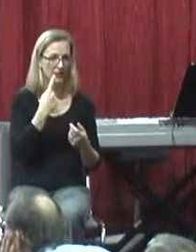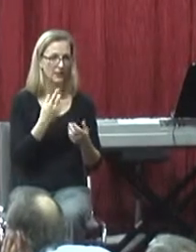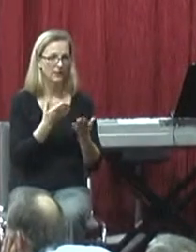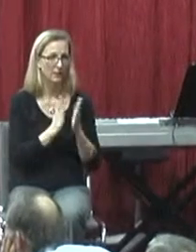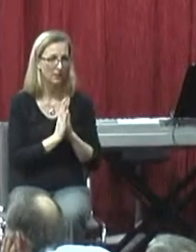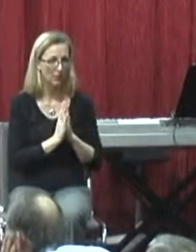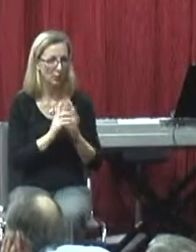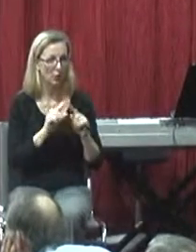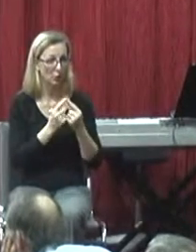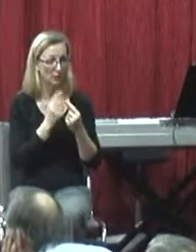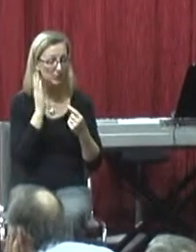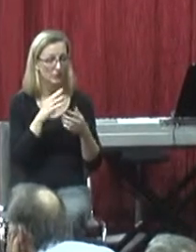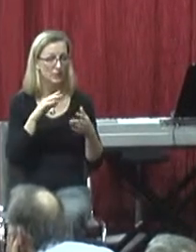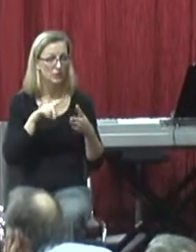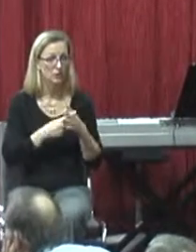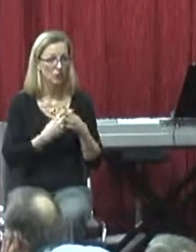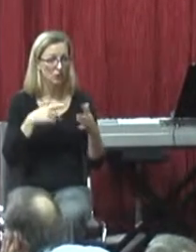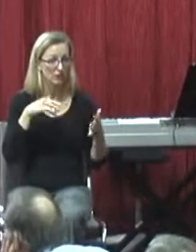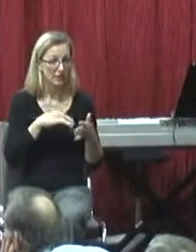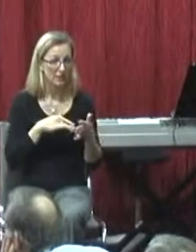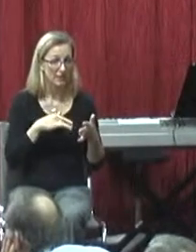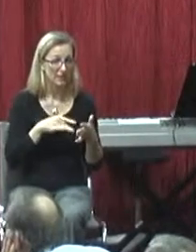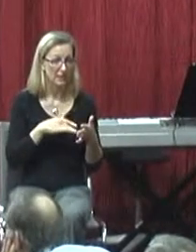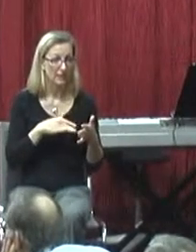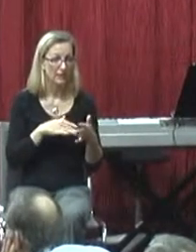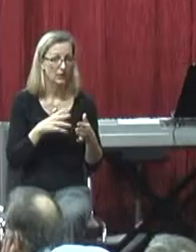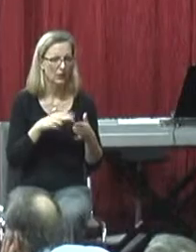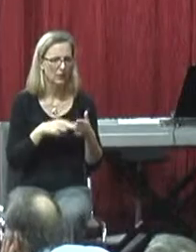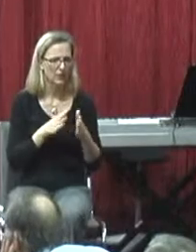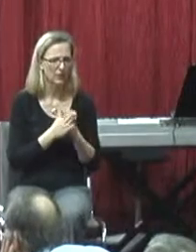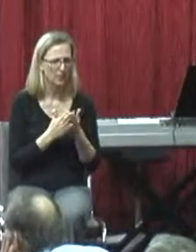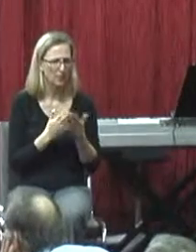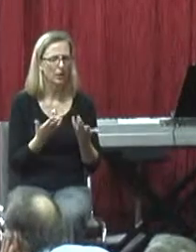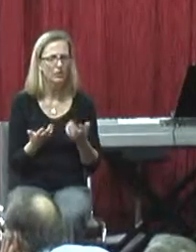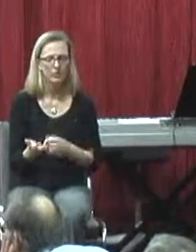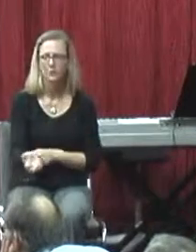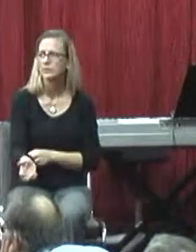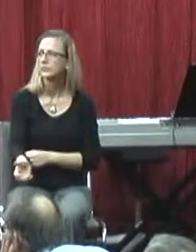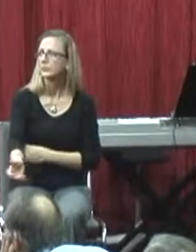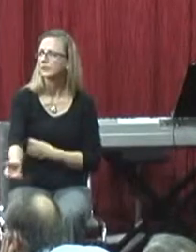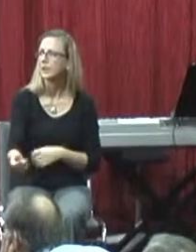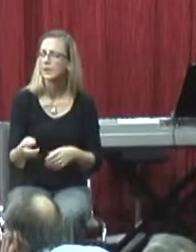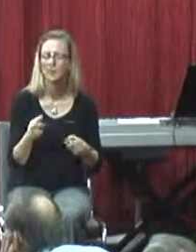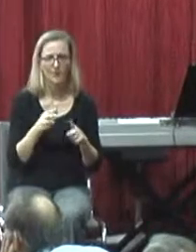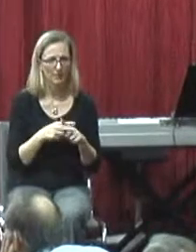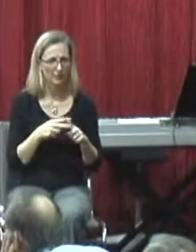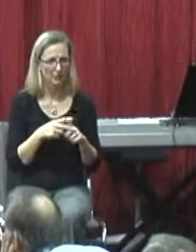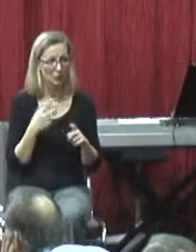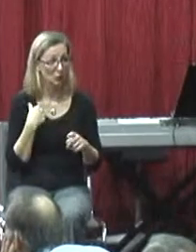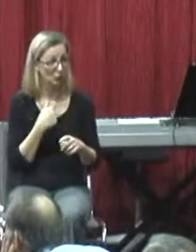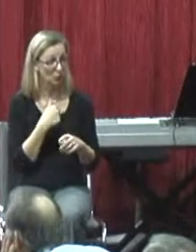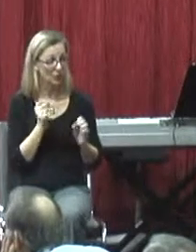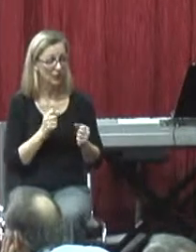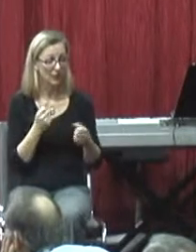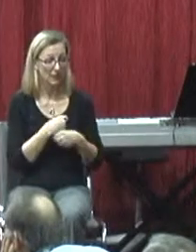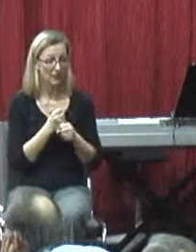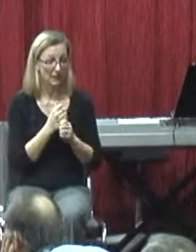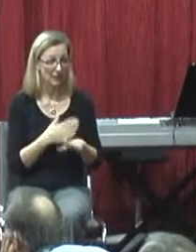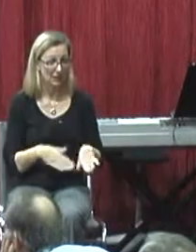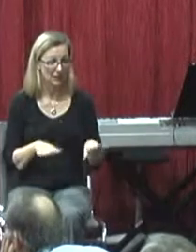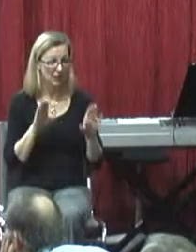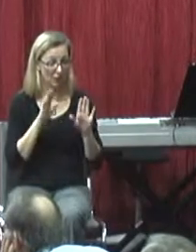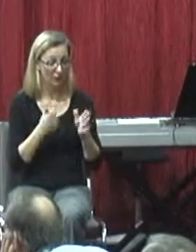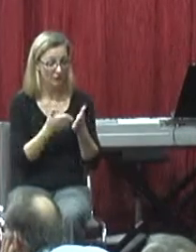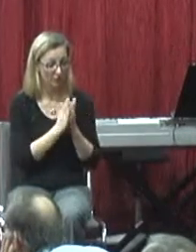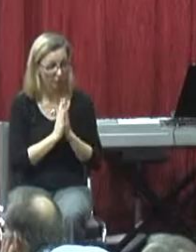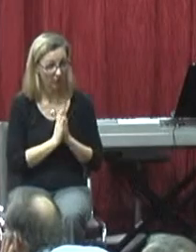studying. Judith, you're going to get them to read that book, right? And the application is that we can make a sacrifice of